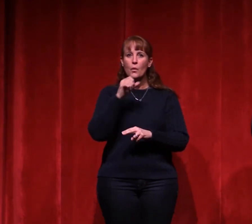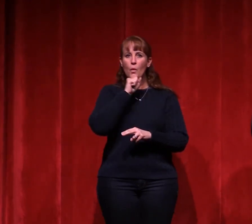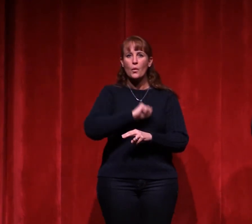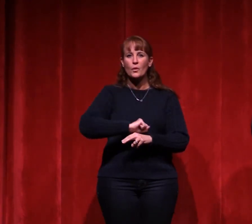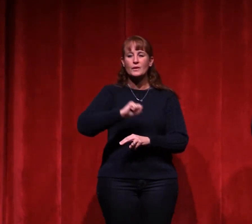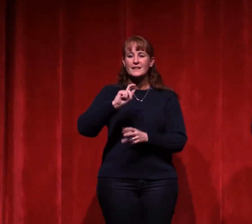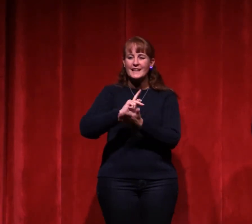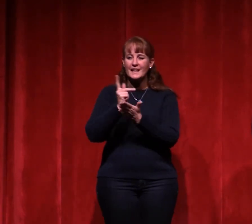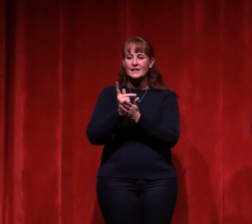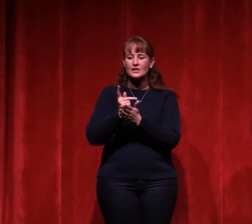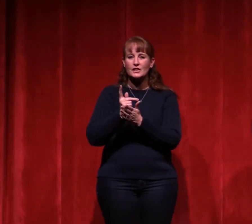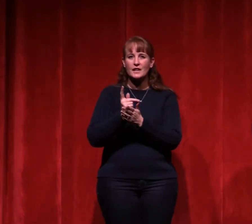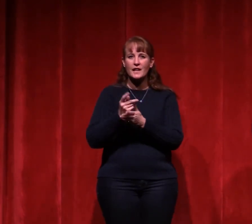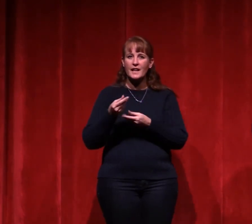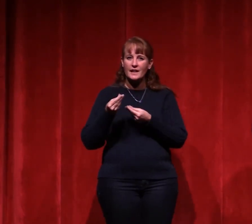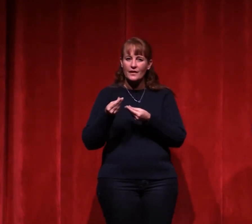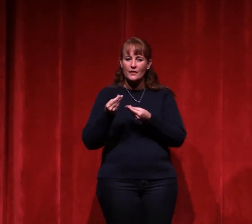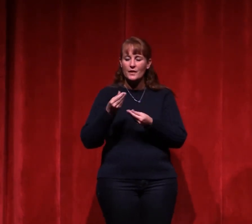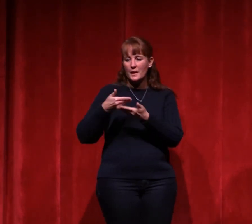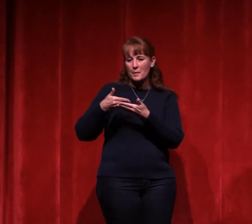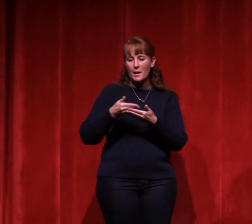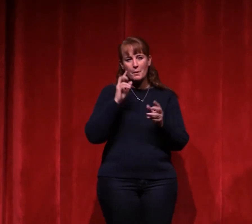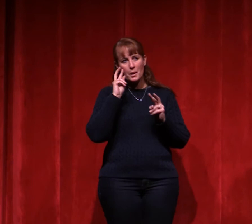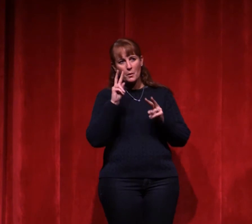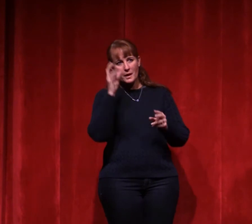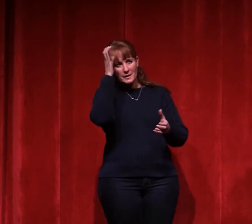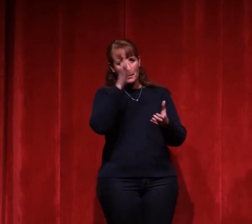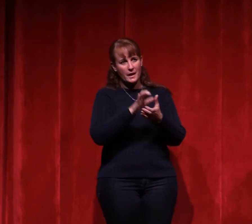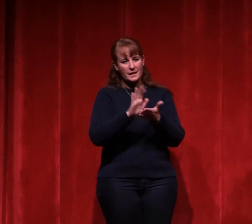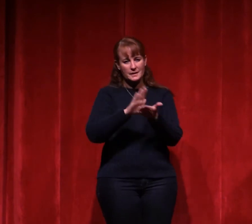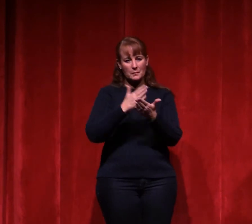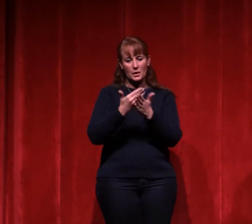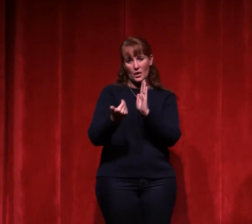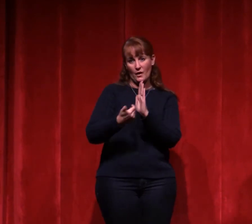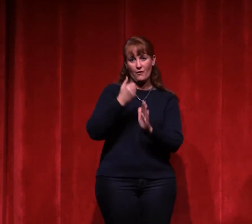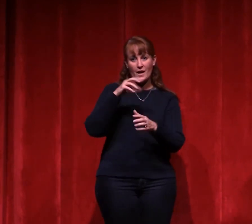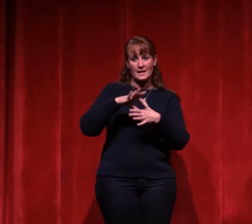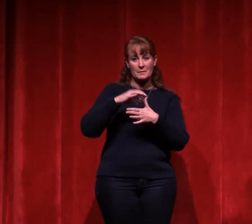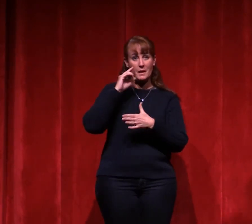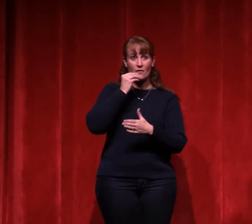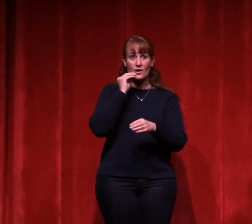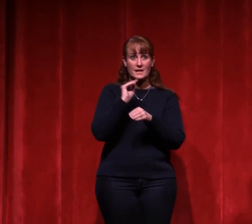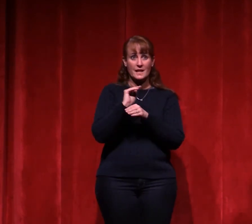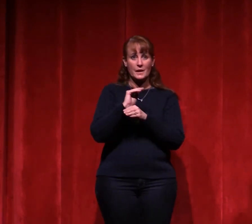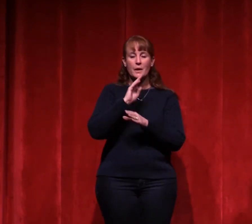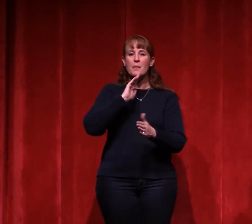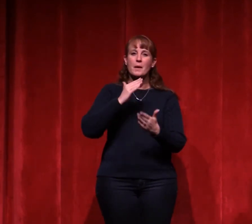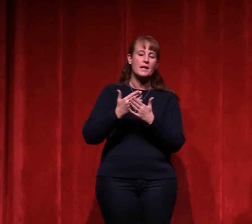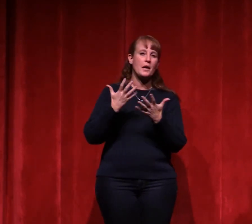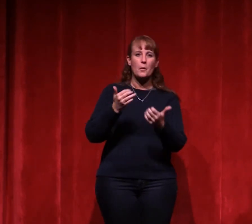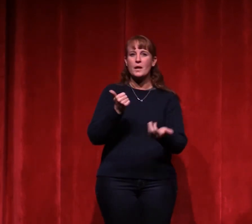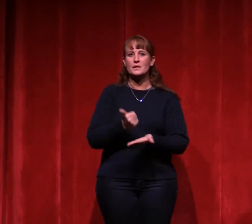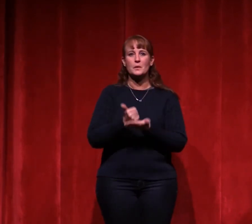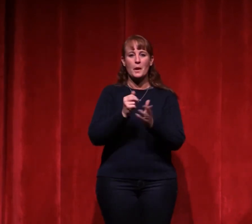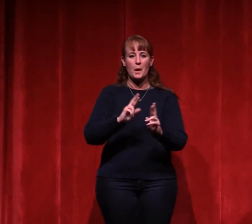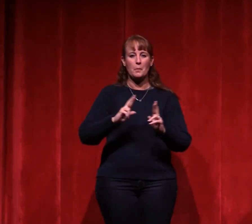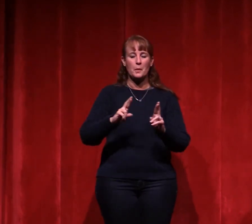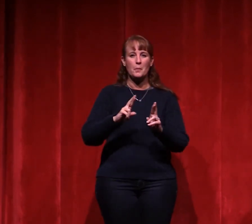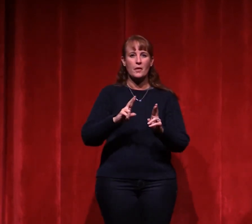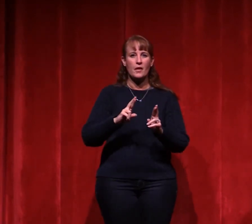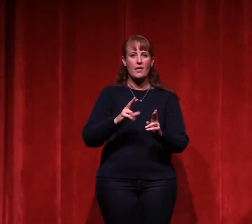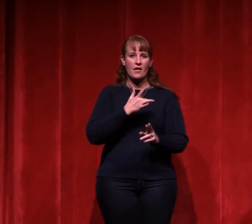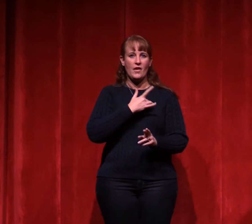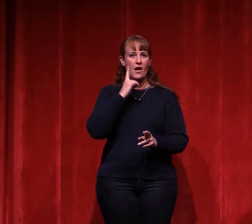nursing William, watching my husband cook fresh backstrap for dinner, and my daughter eager to help prepare the heart for